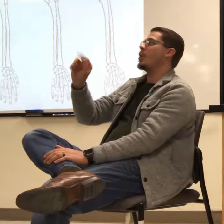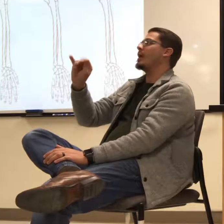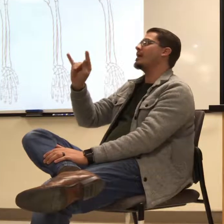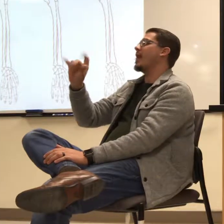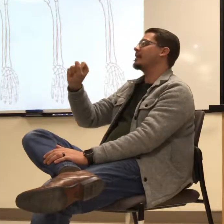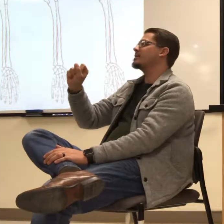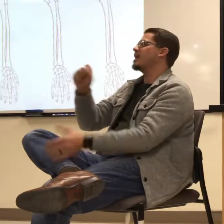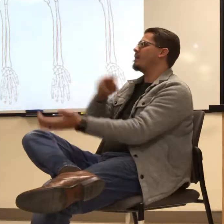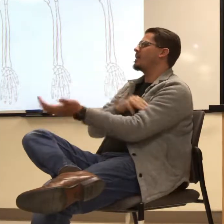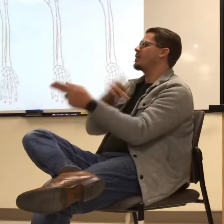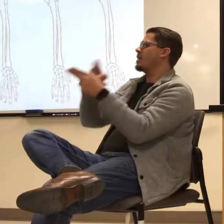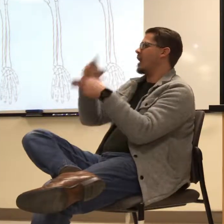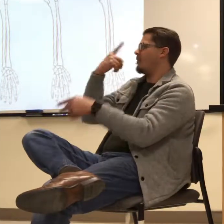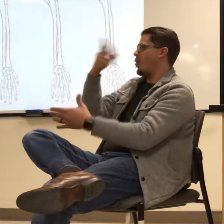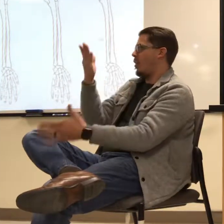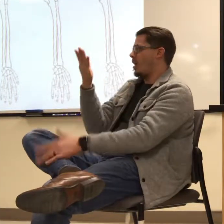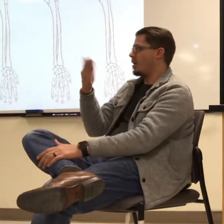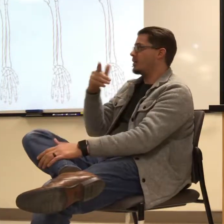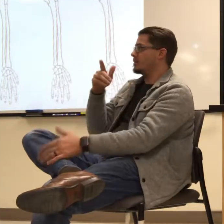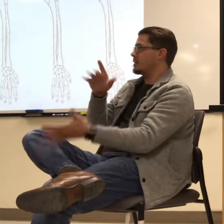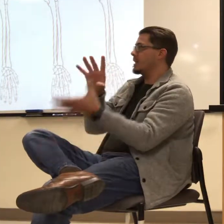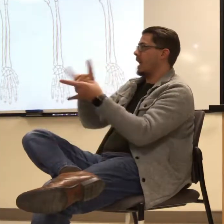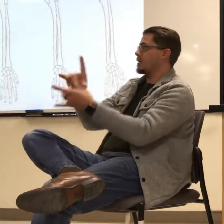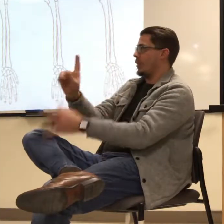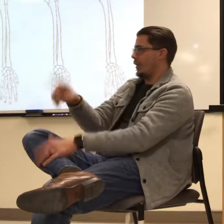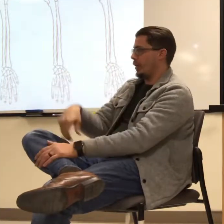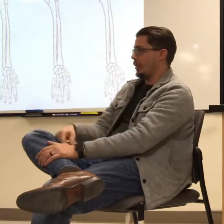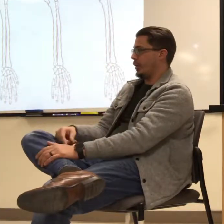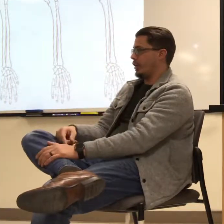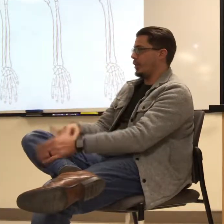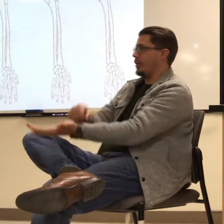muscle is named for, its attachments.